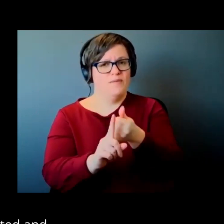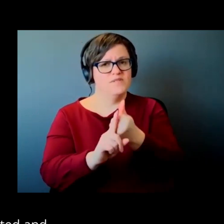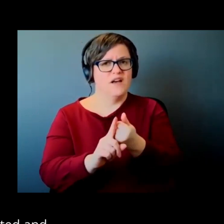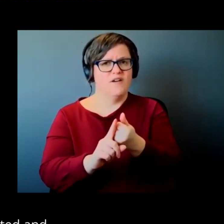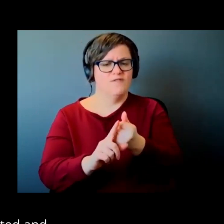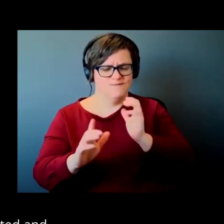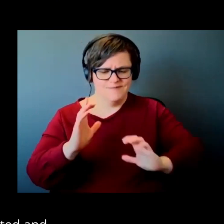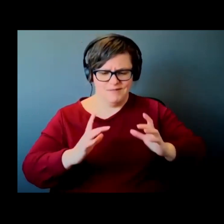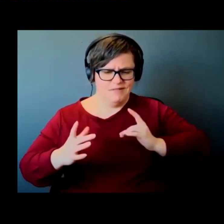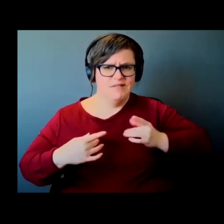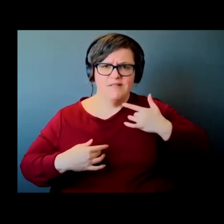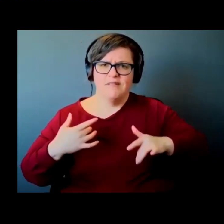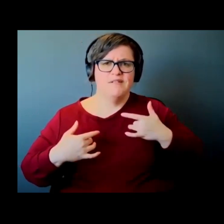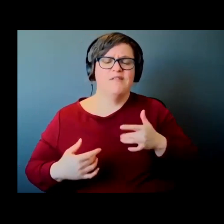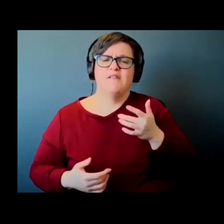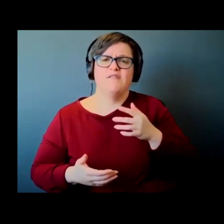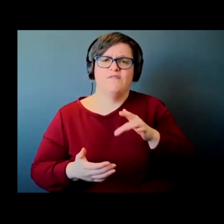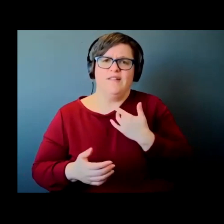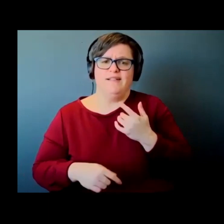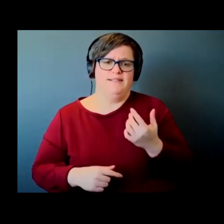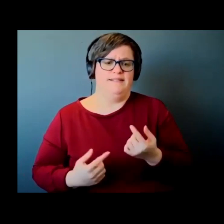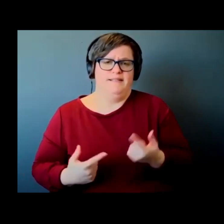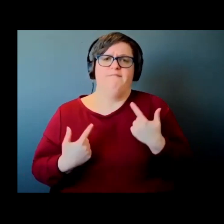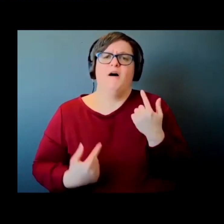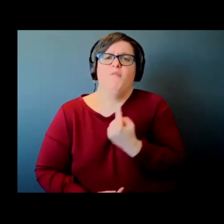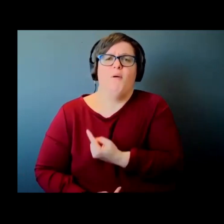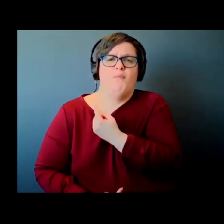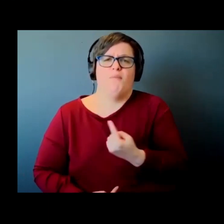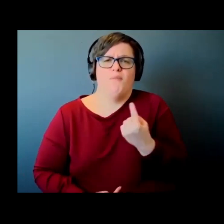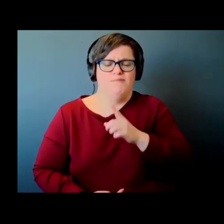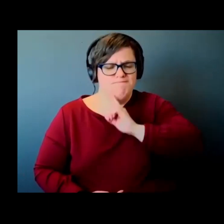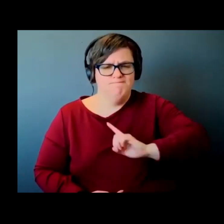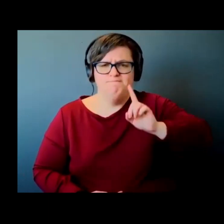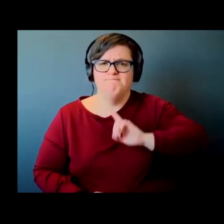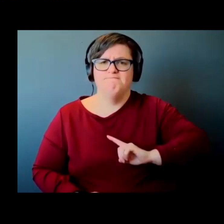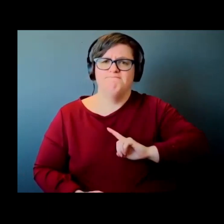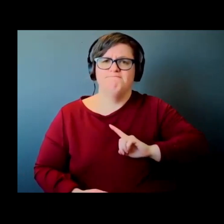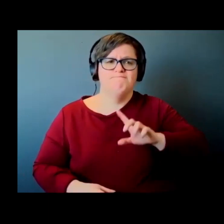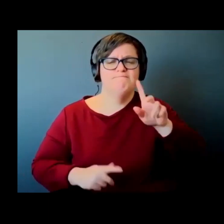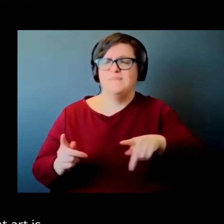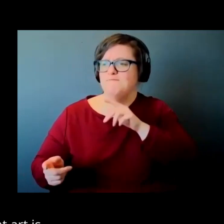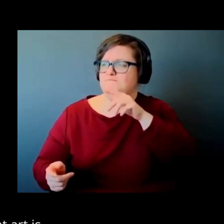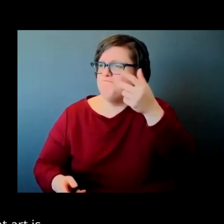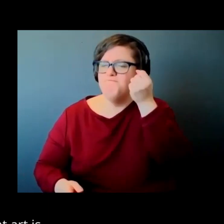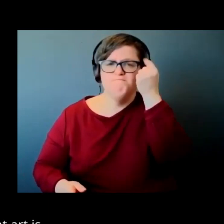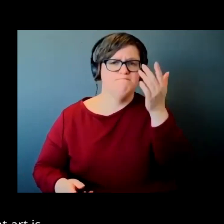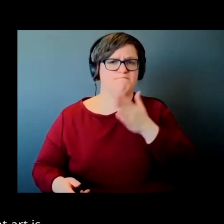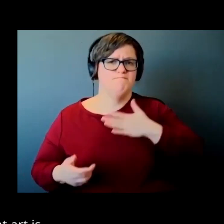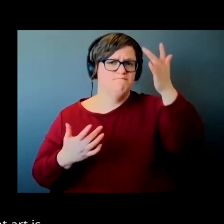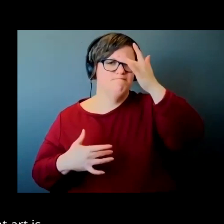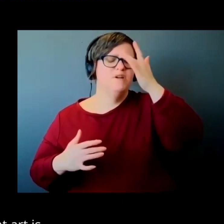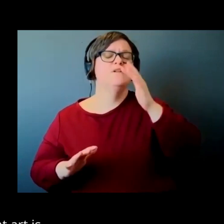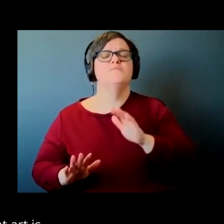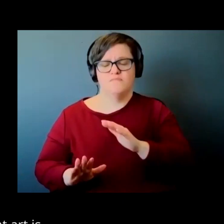and alone, and misunderstood. And so yeah, I just find